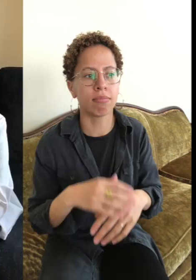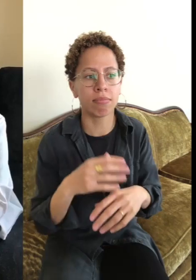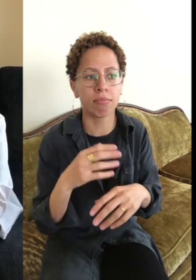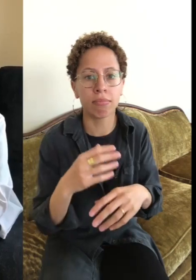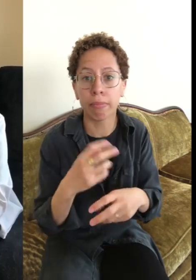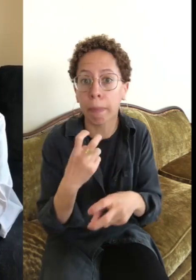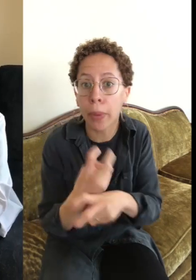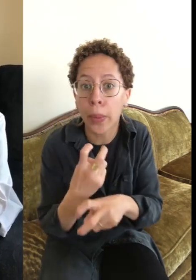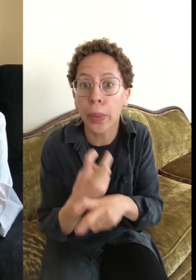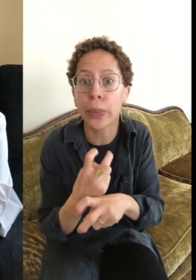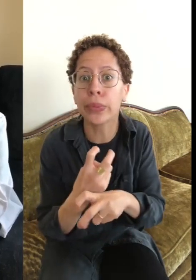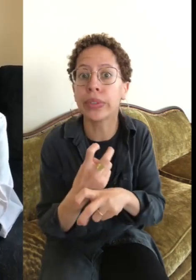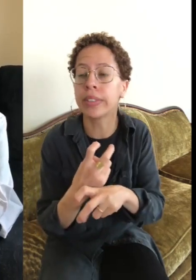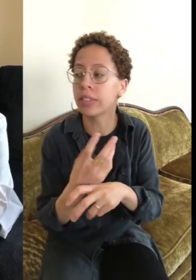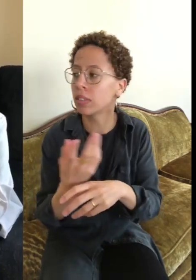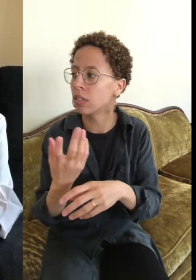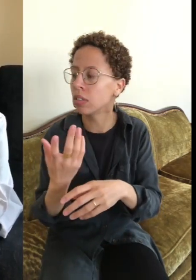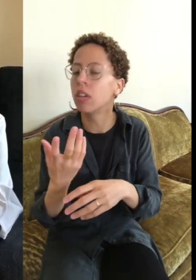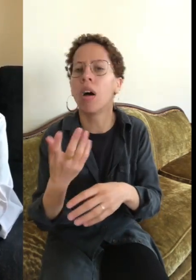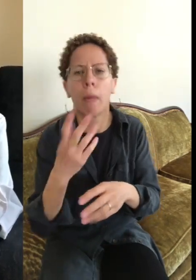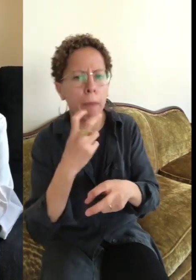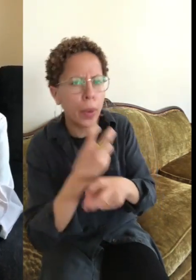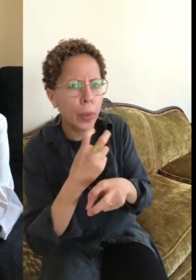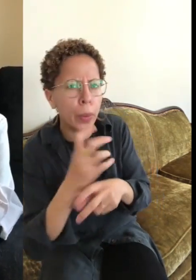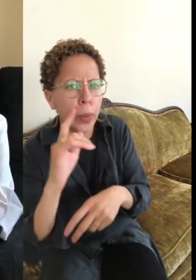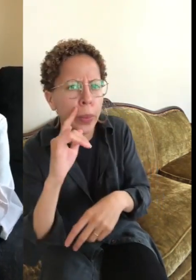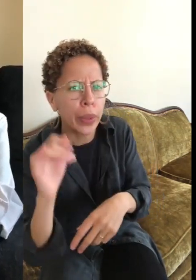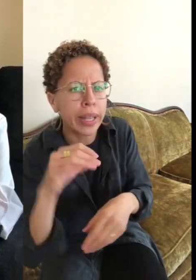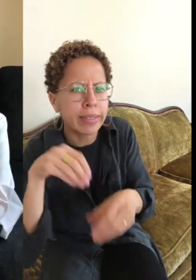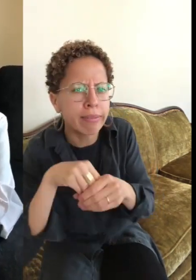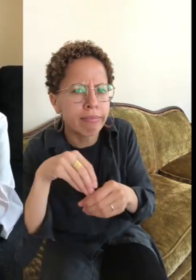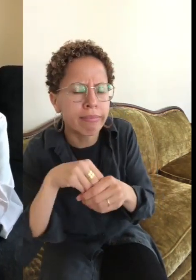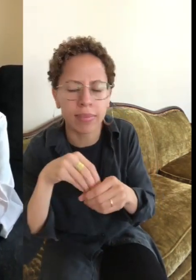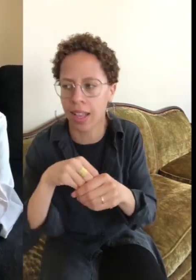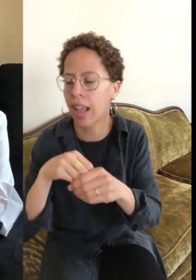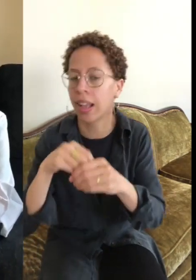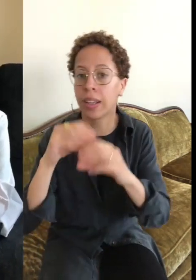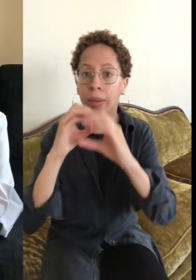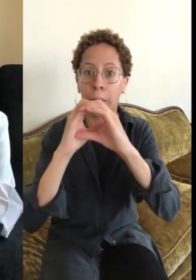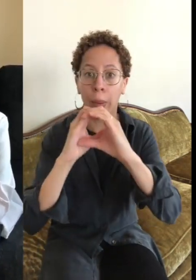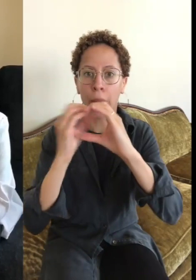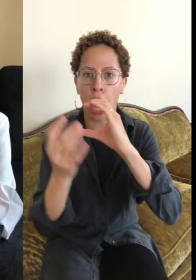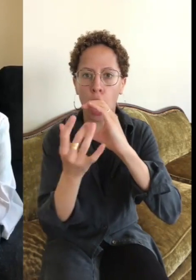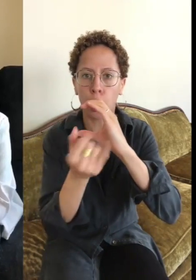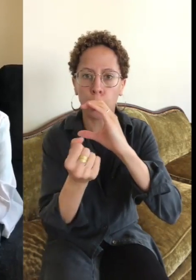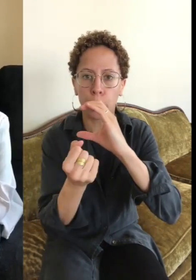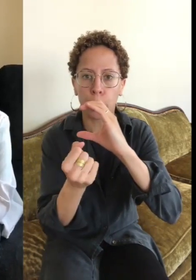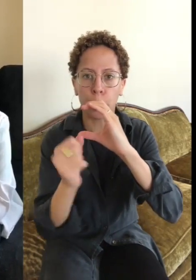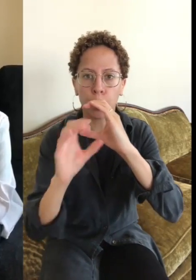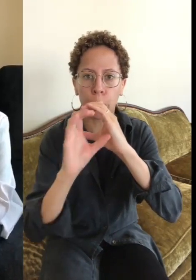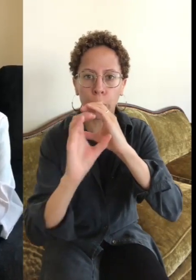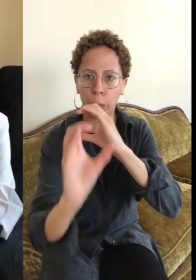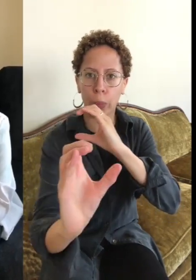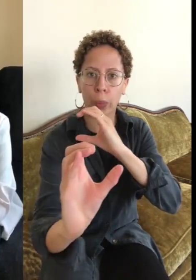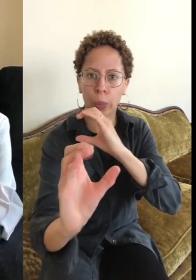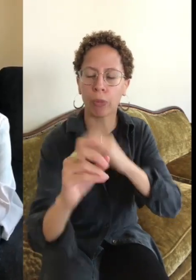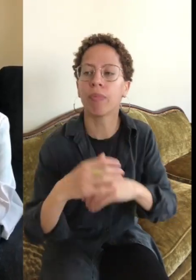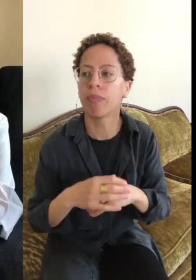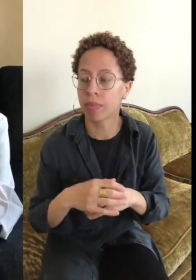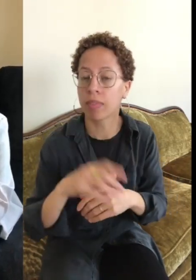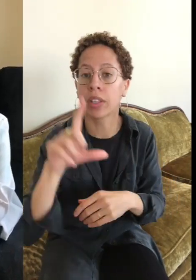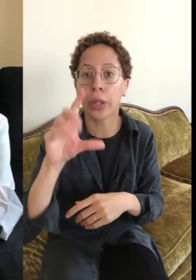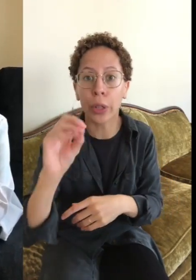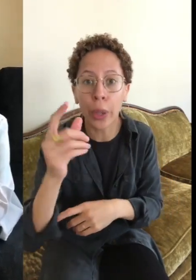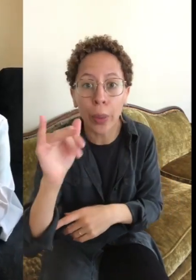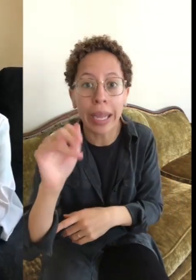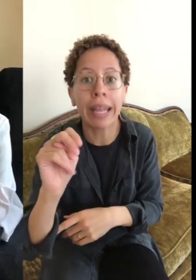Bones. Yeah, what's different about their bones? They're hollow. They're hollow, yeah. Oh, Connor, Logan, and Iris and